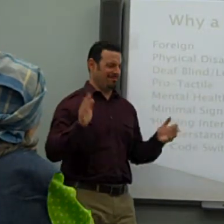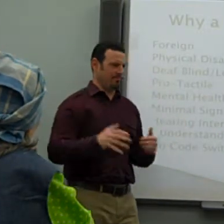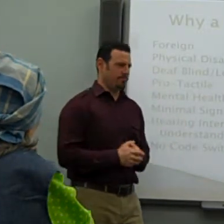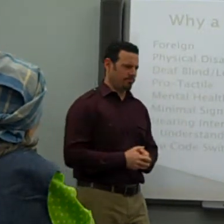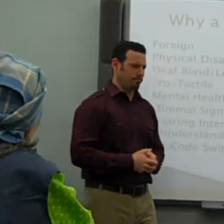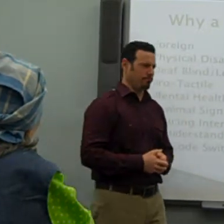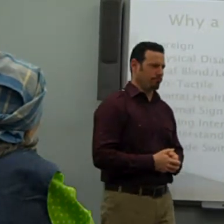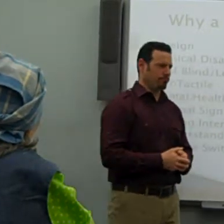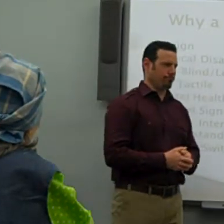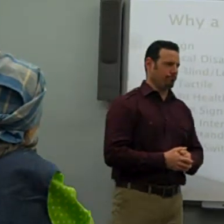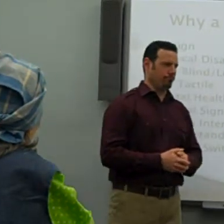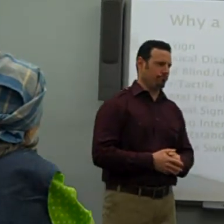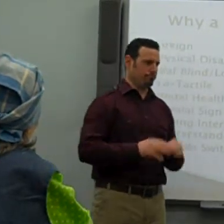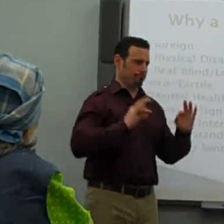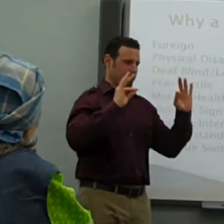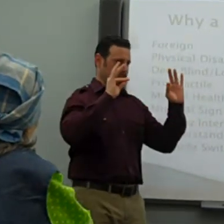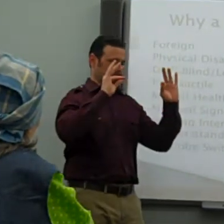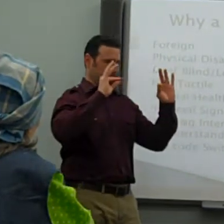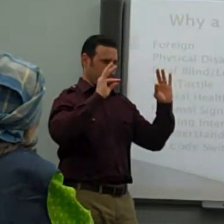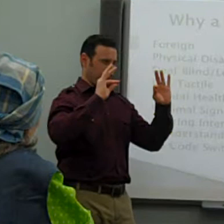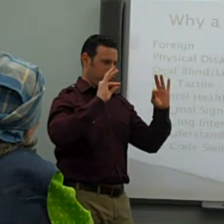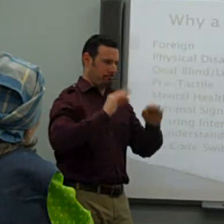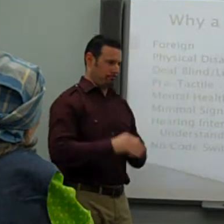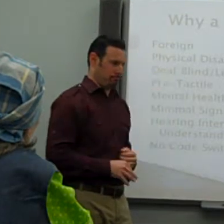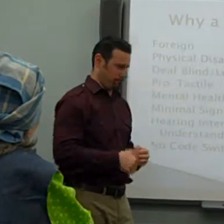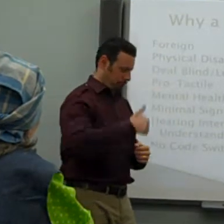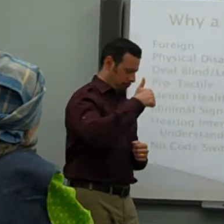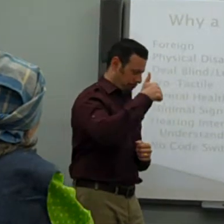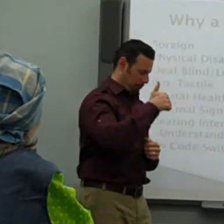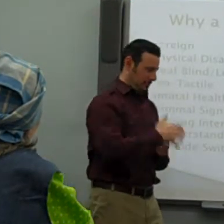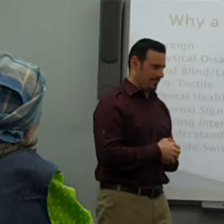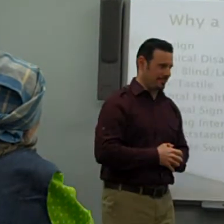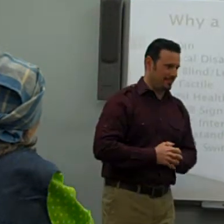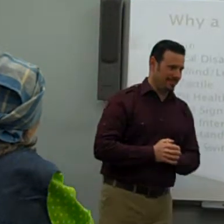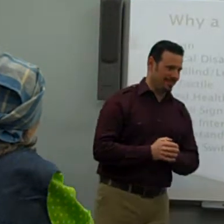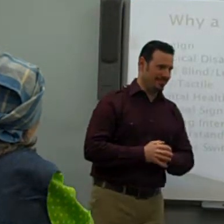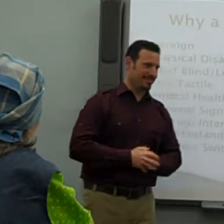I can actually understand them. So I use the screening to my benefit. Yep.